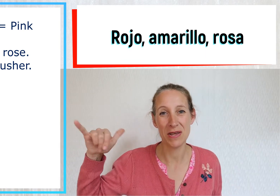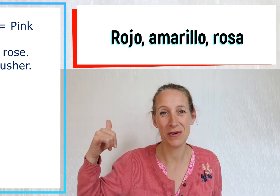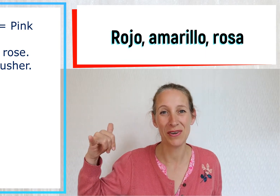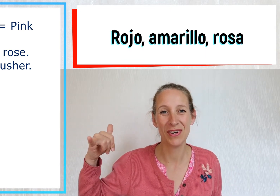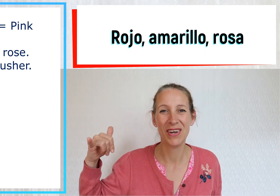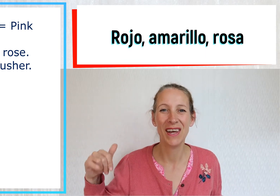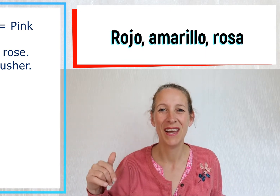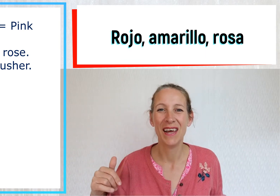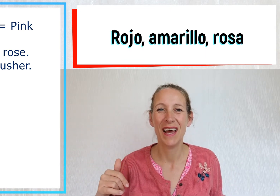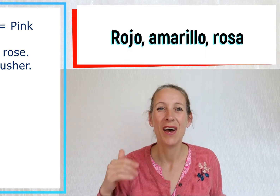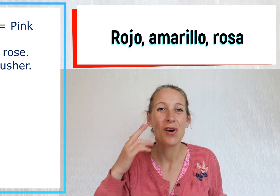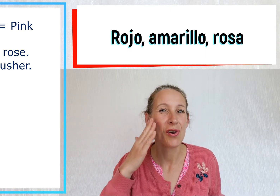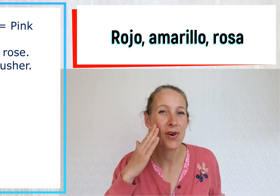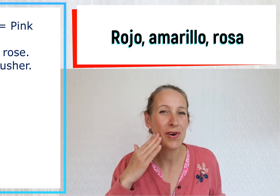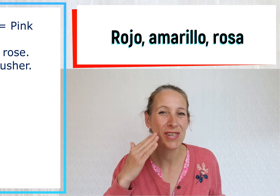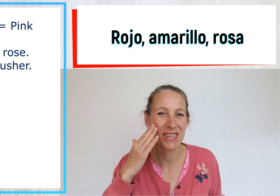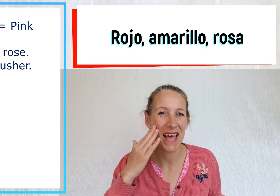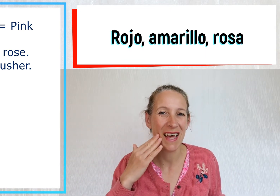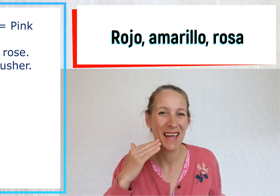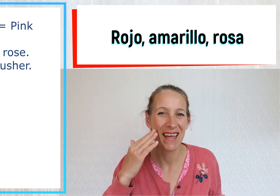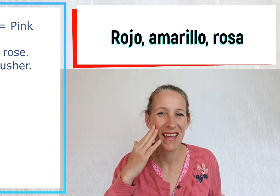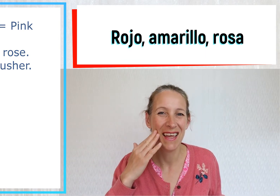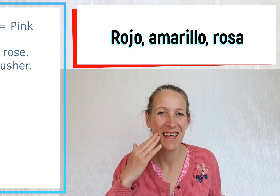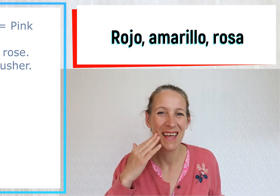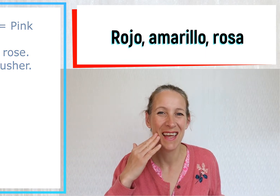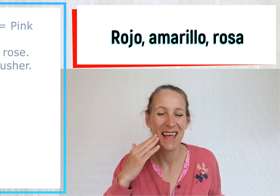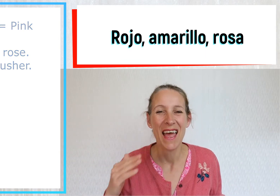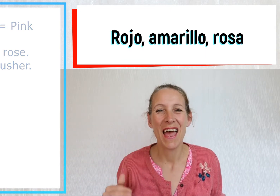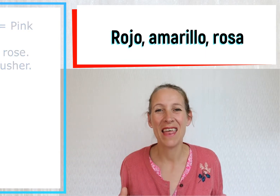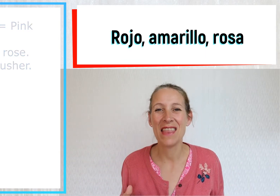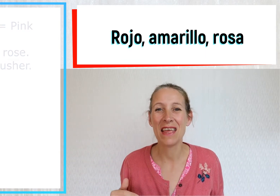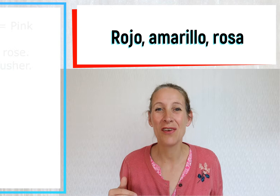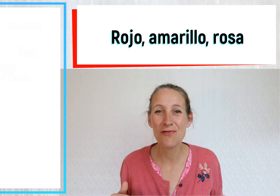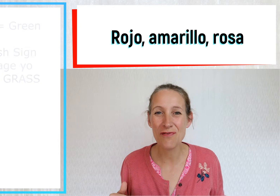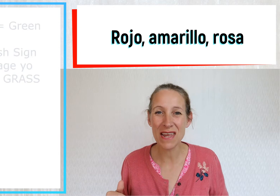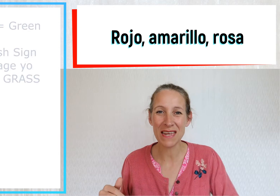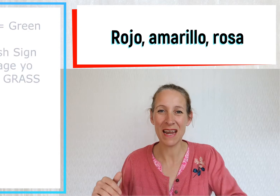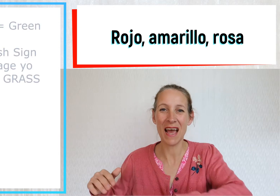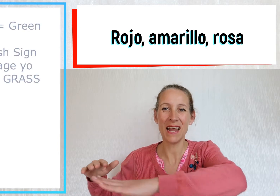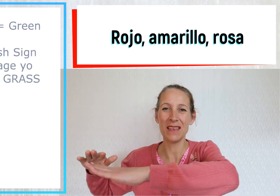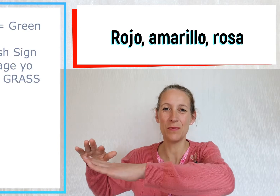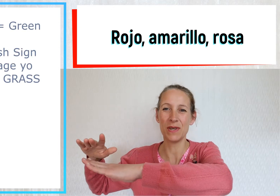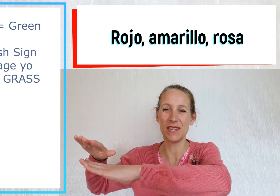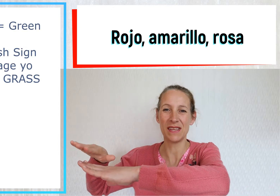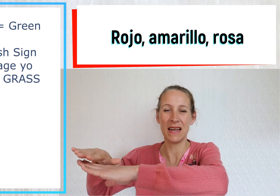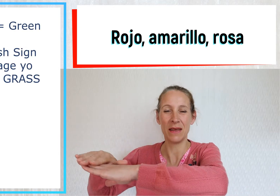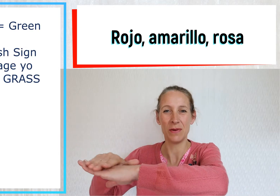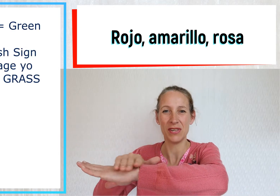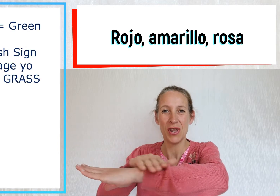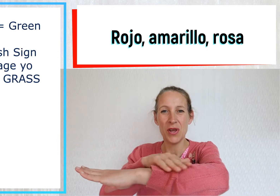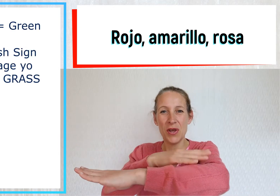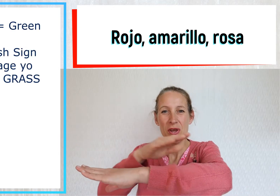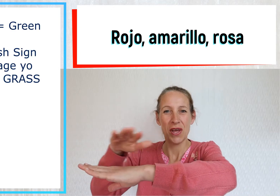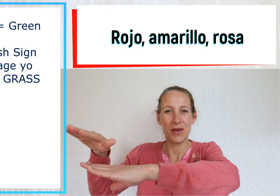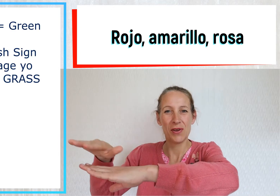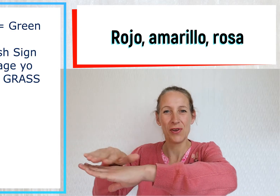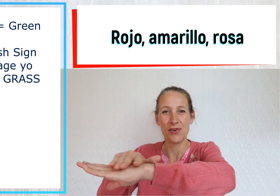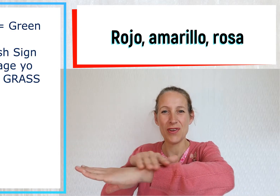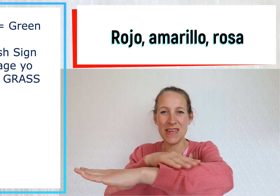amarillo, rosa. And then green, I like the British Sign Language.